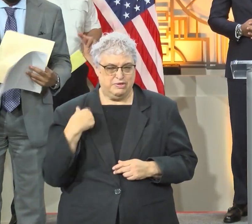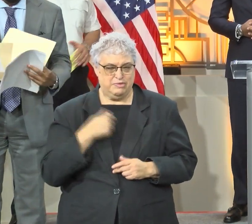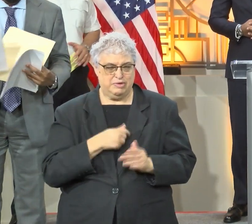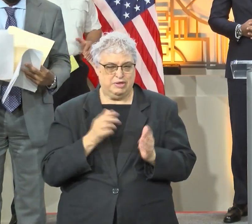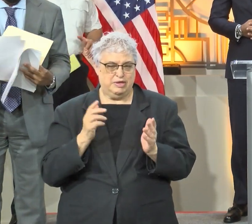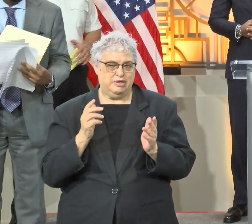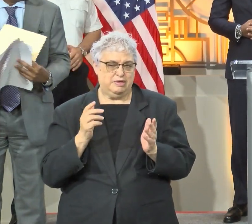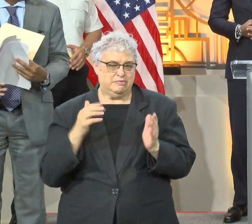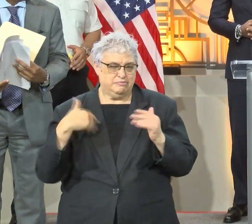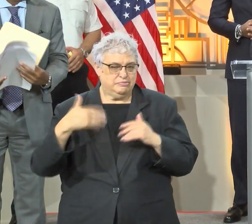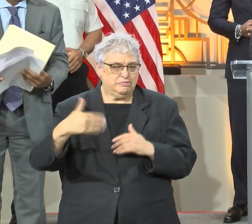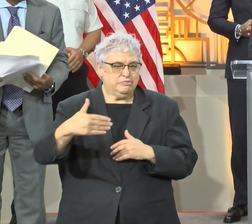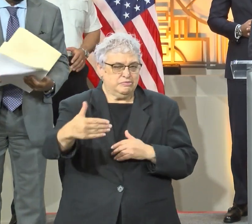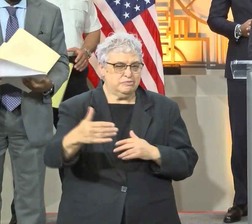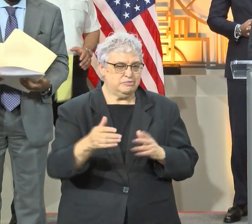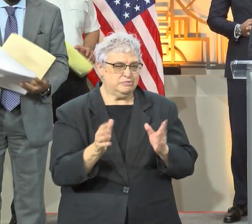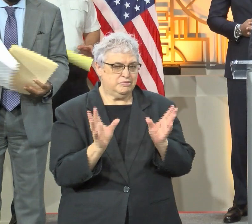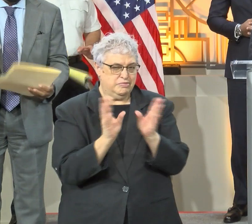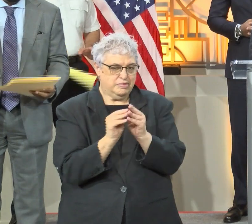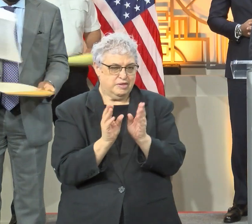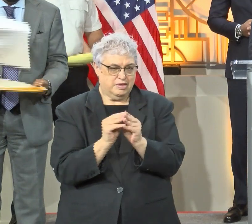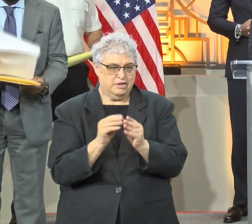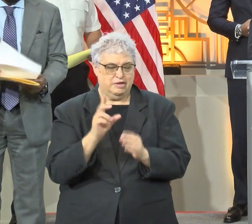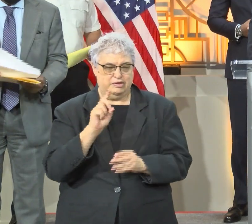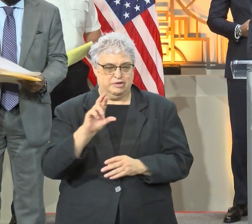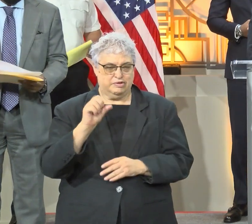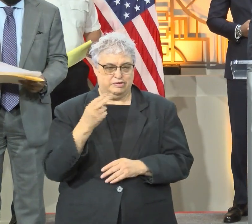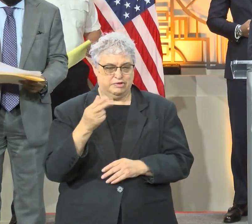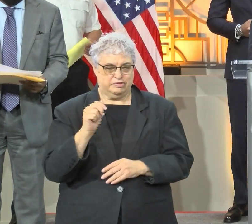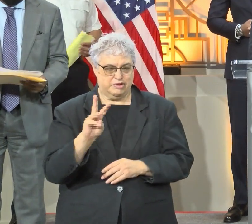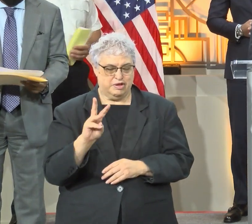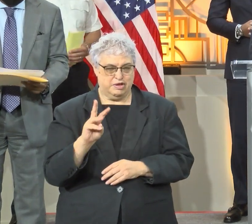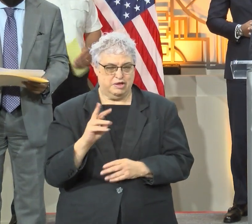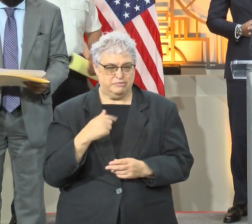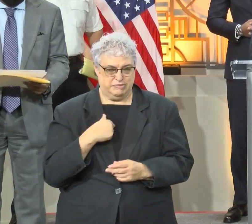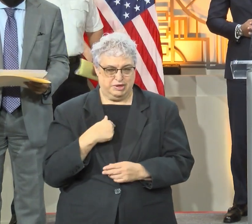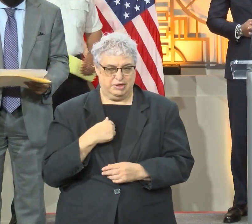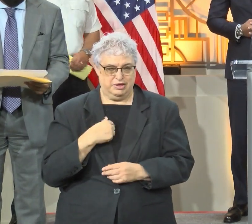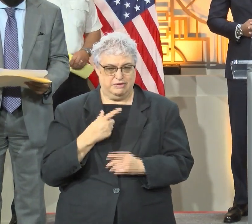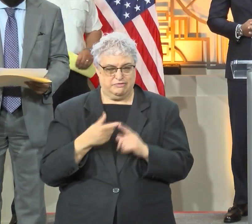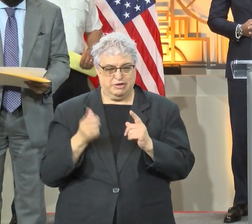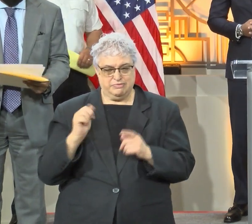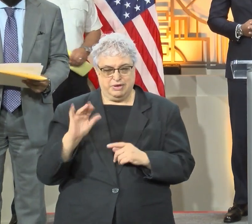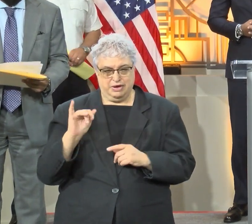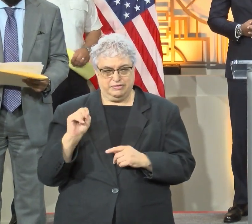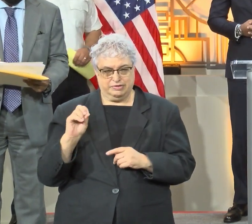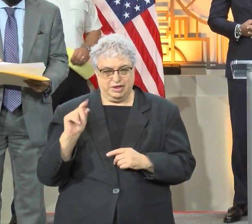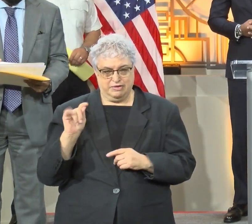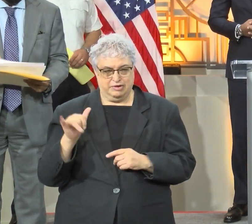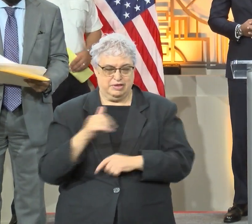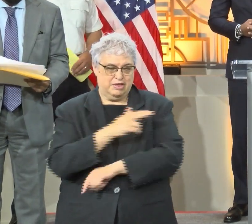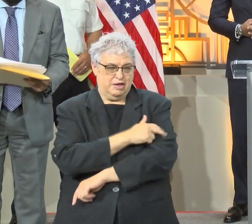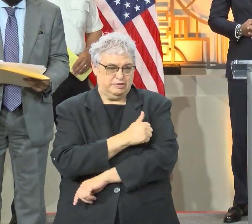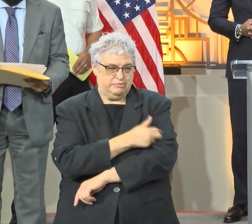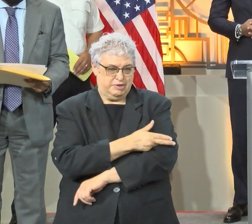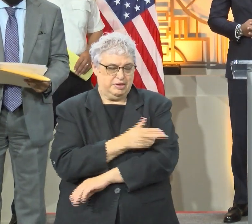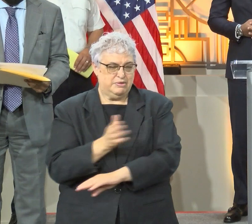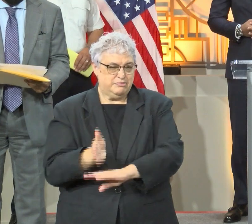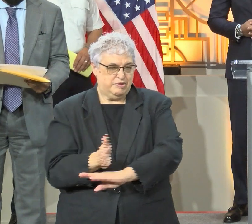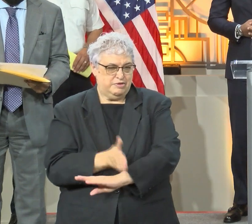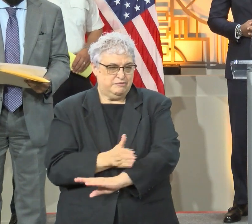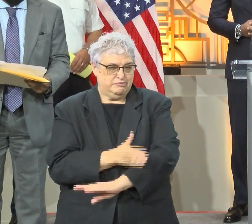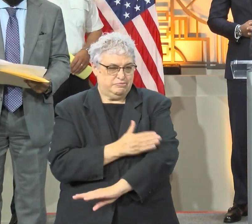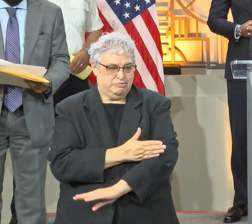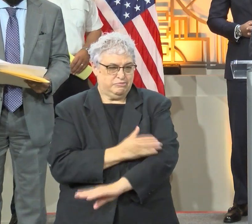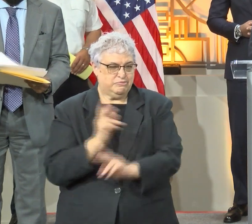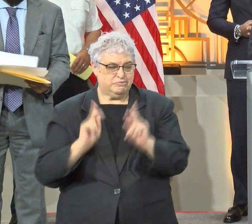him regularly, we being Dr. Shaw from Harris County and I, and the hospital situation continues to improve, and that the